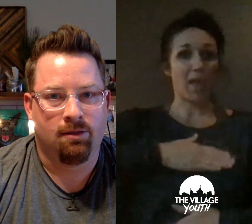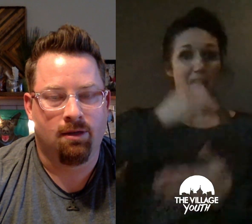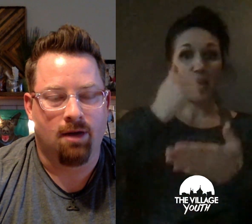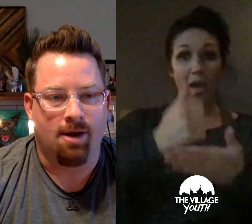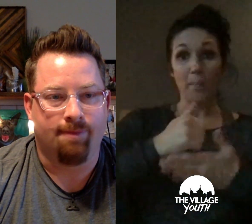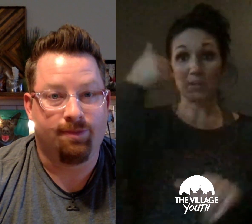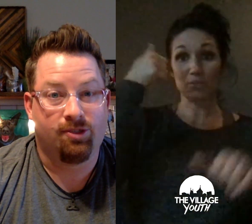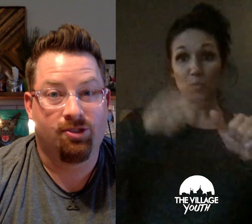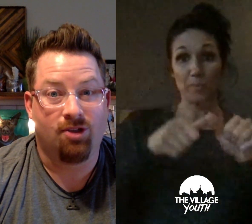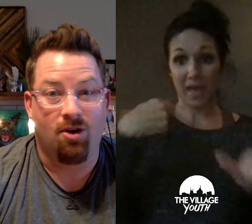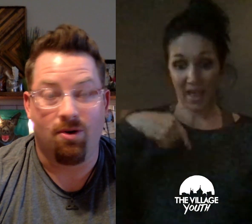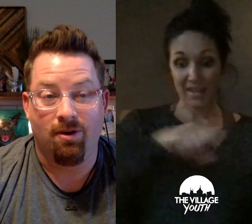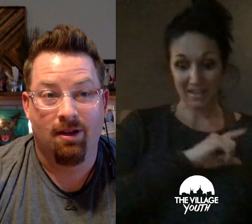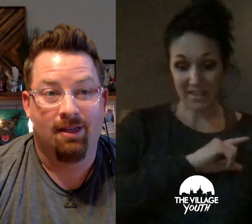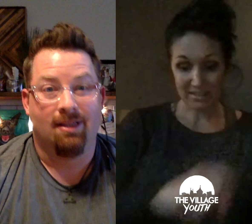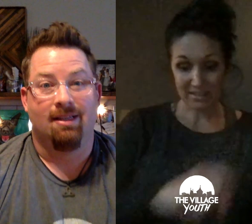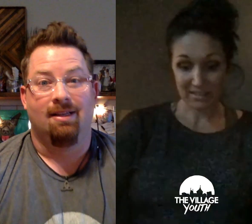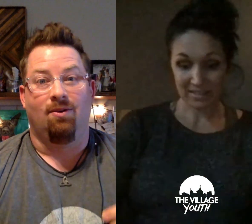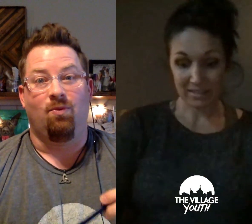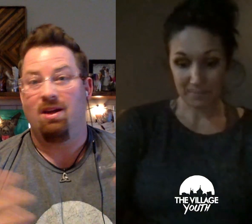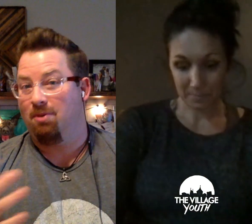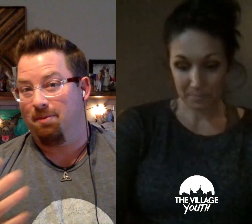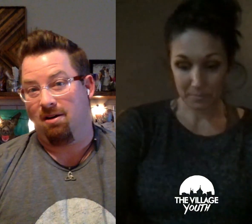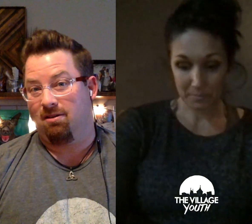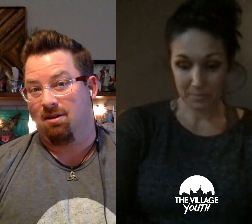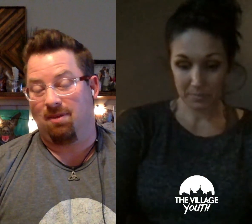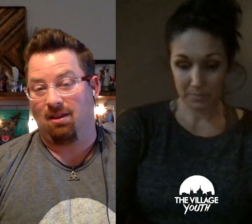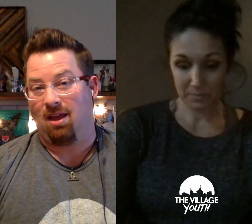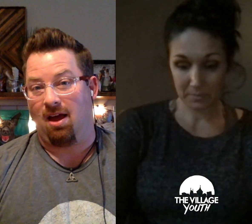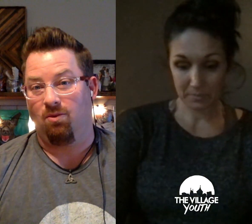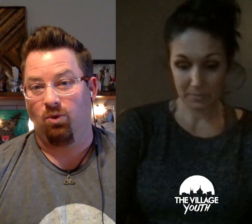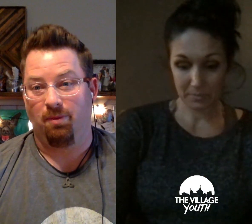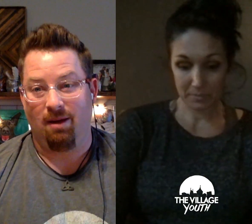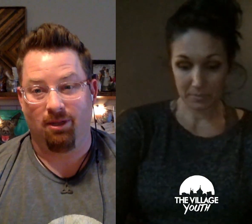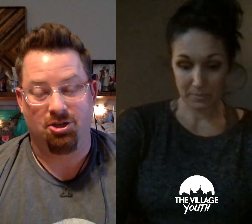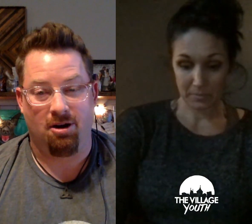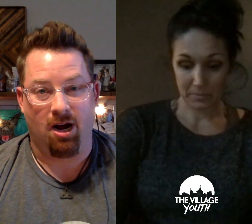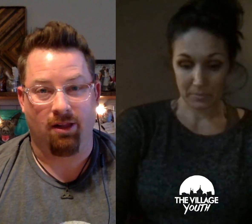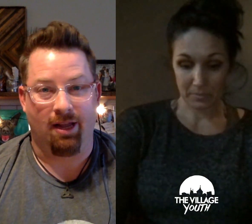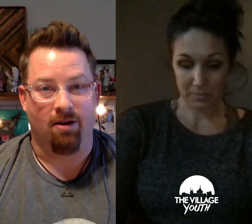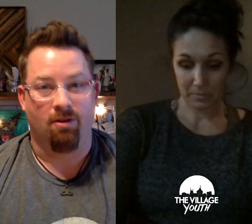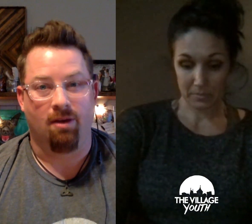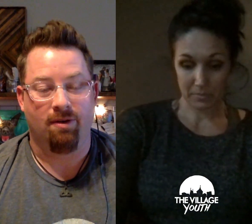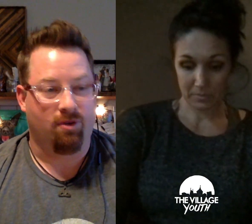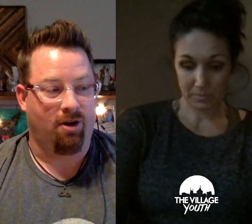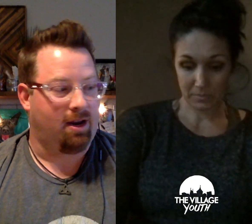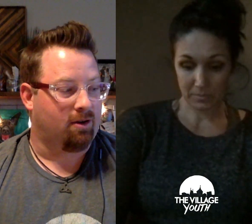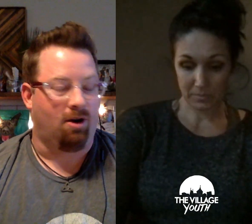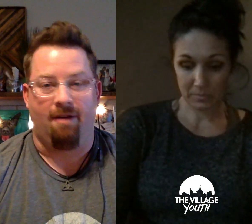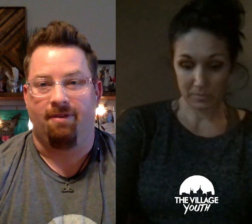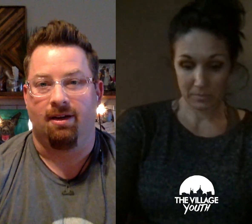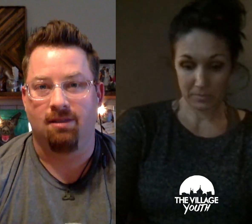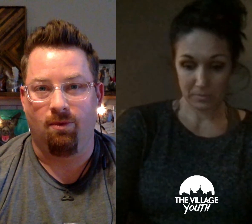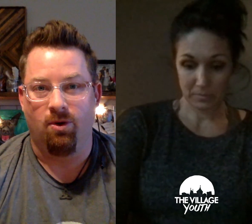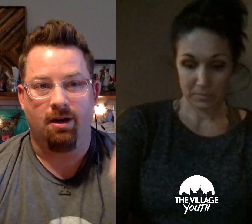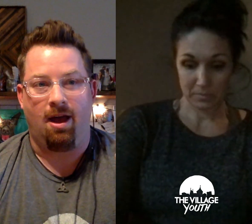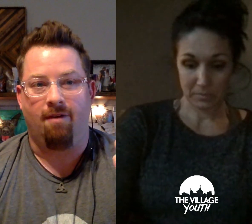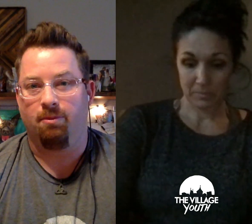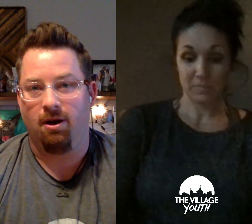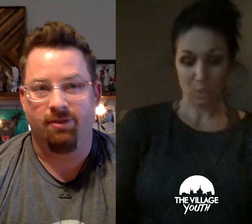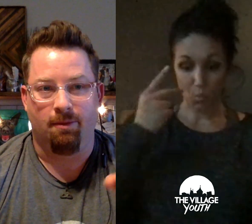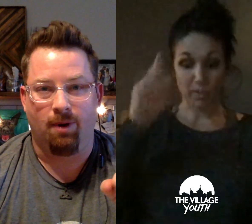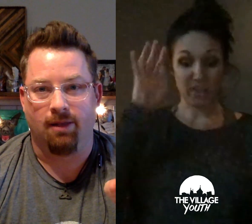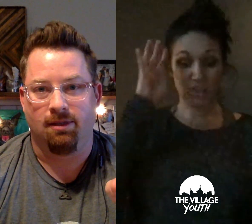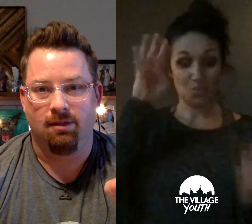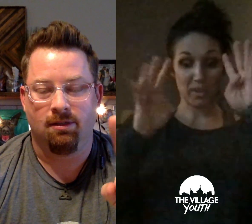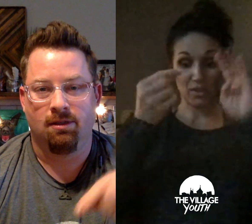us. So we prepared something that we'll be able to share out later, that we've created graphics that have the